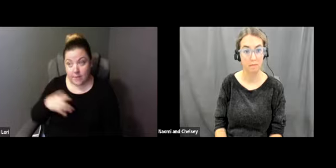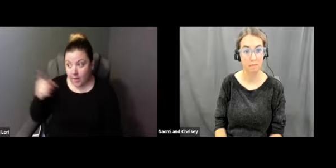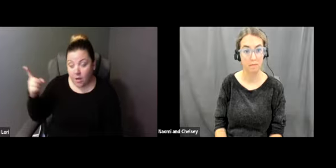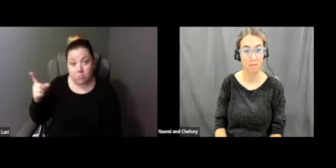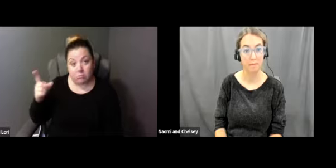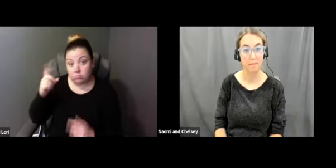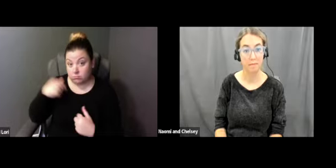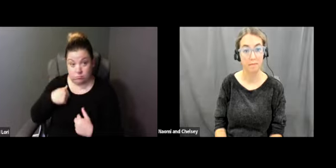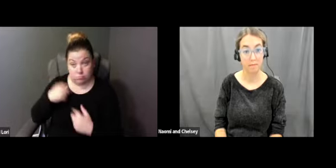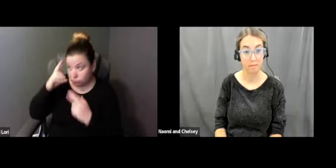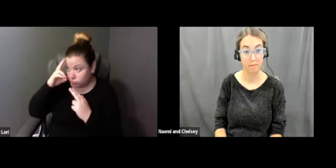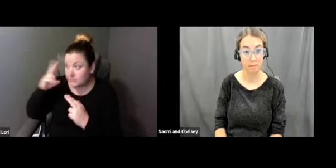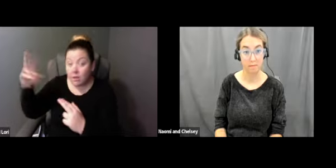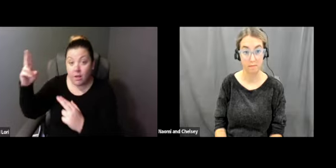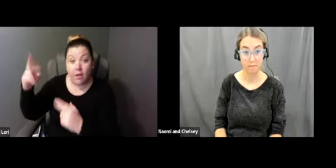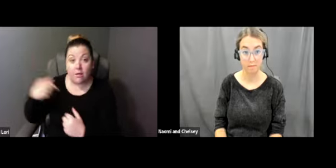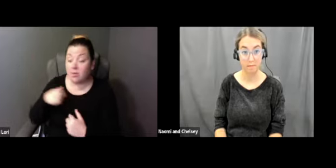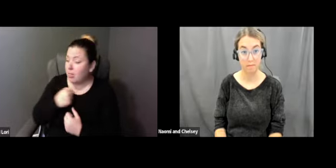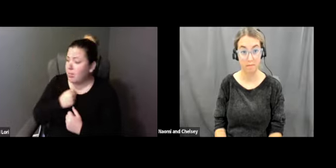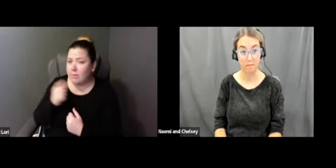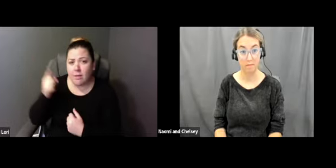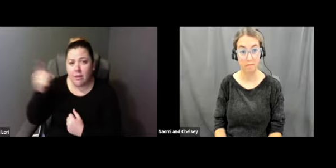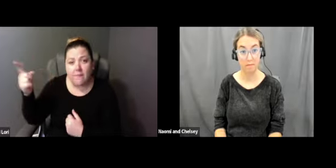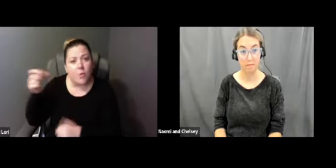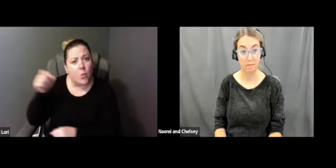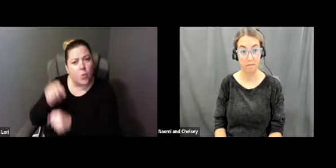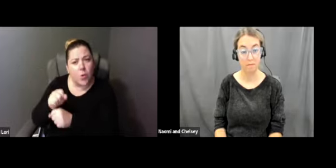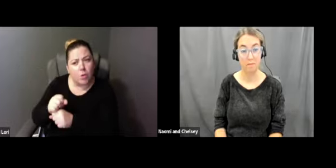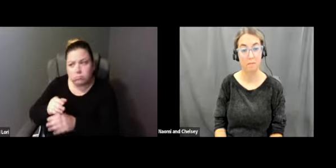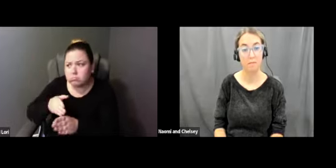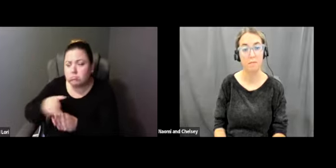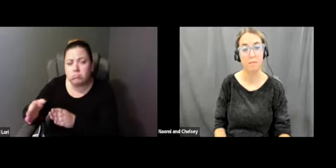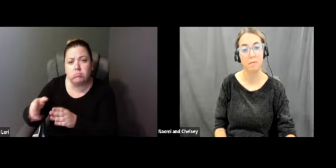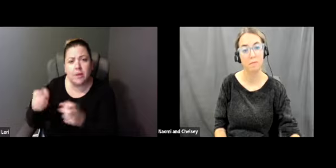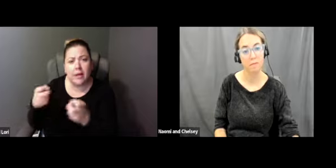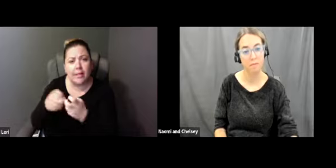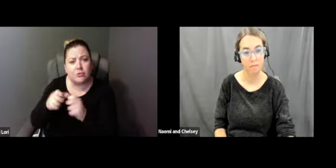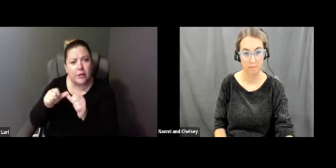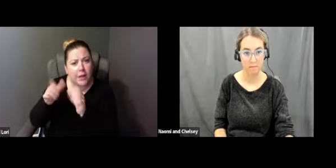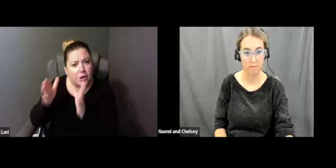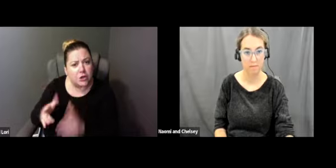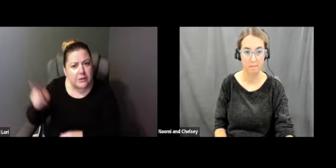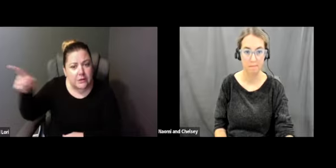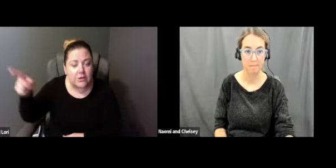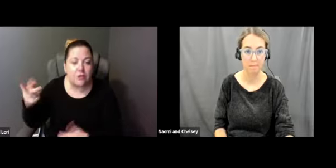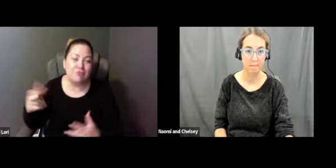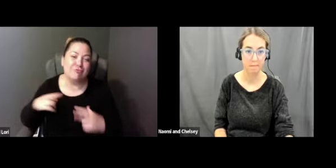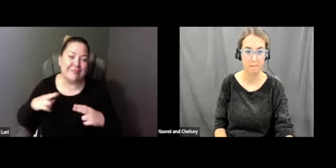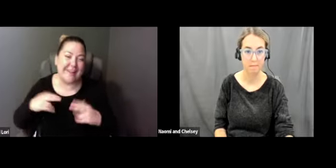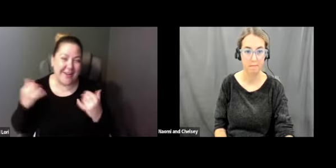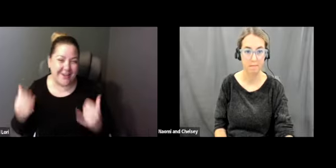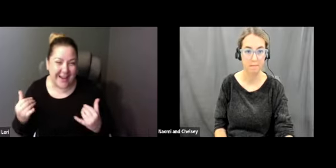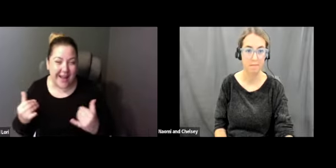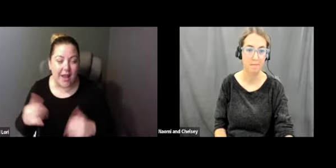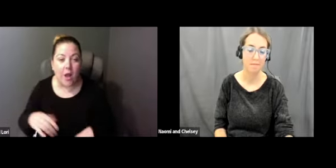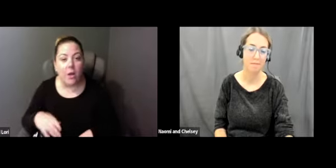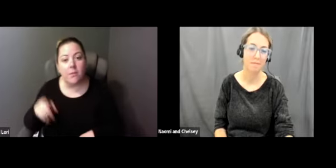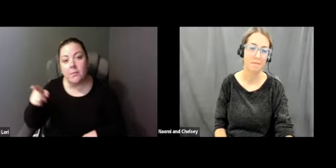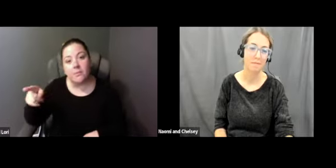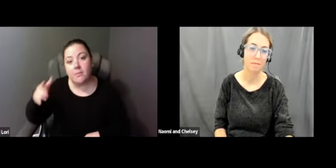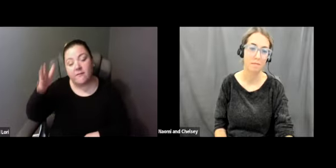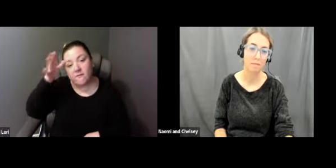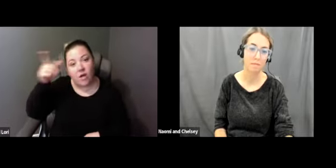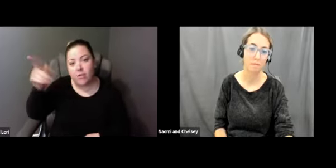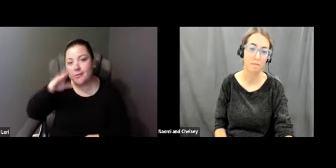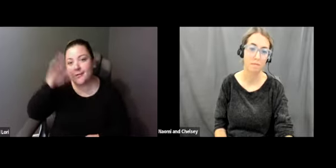love, is an electrical engineer. I always make sure to make people aware of that. Well, now he's retired, but, he'll never get to be a man.